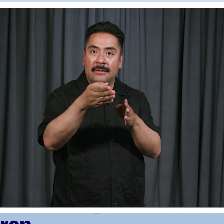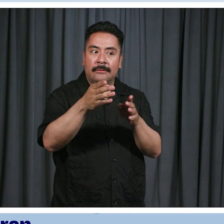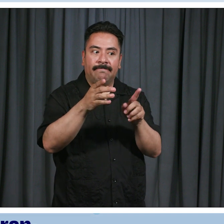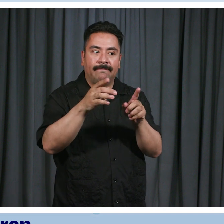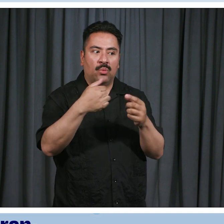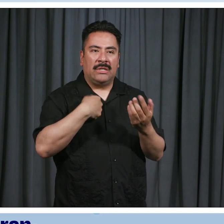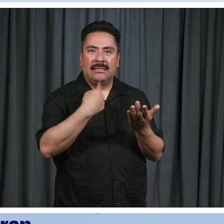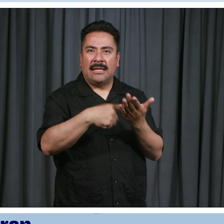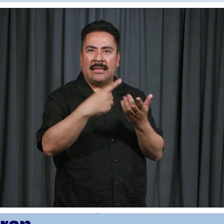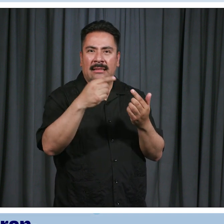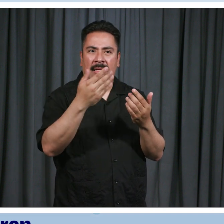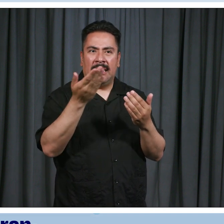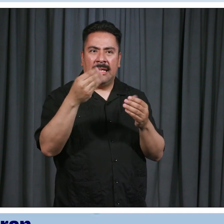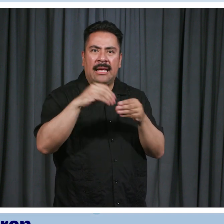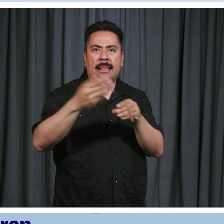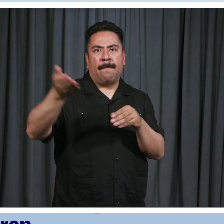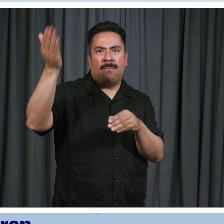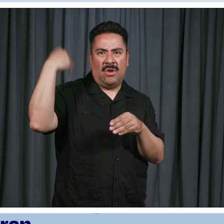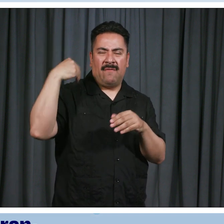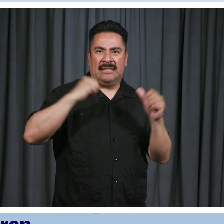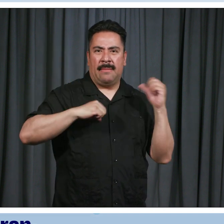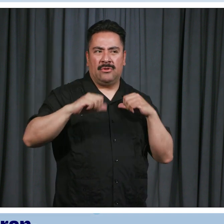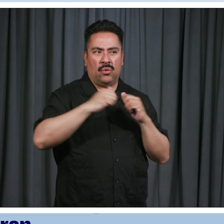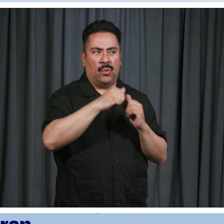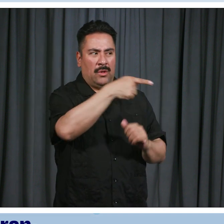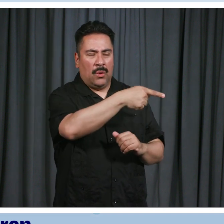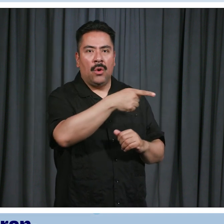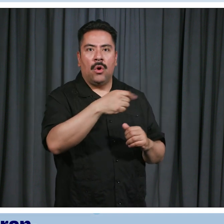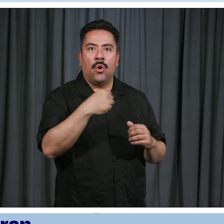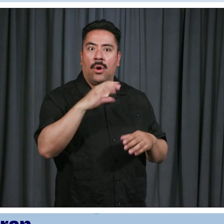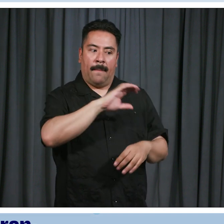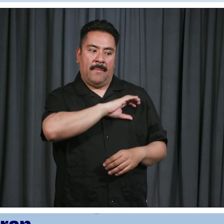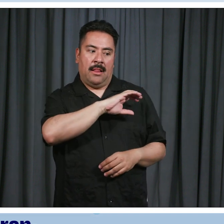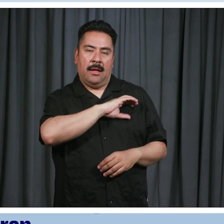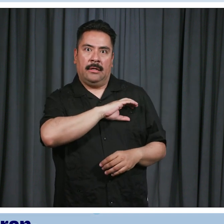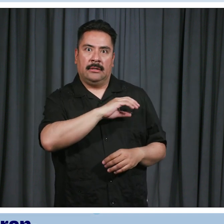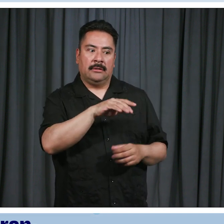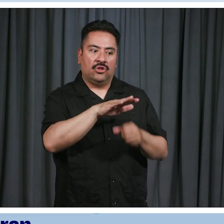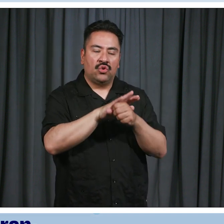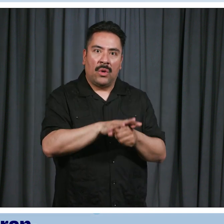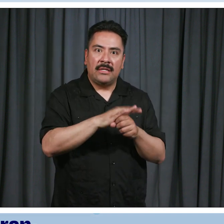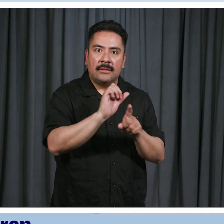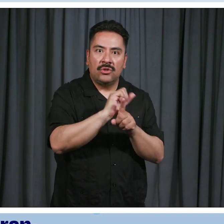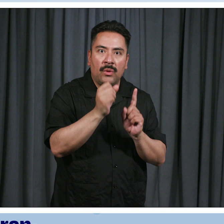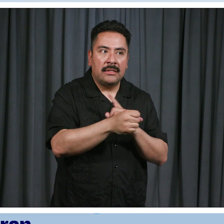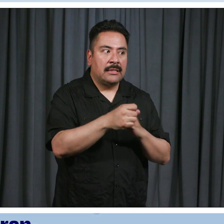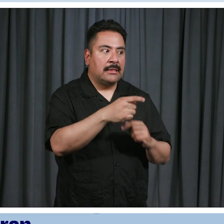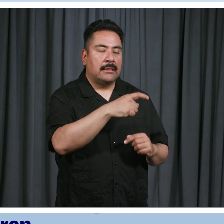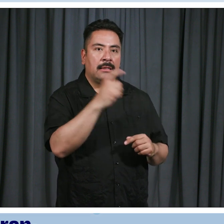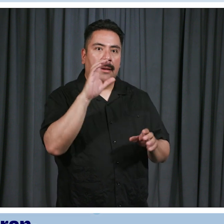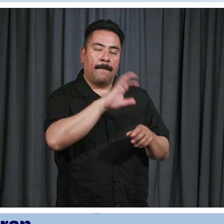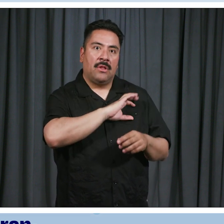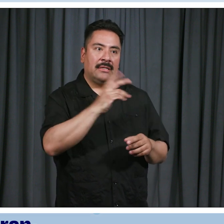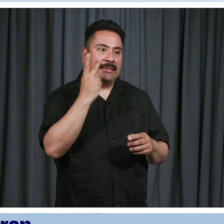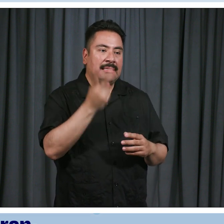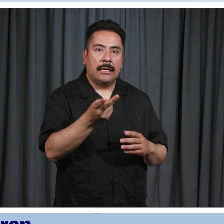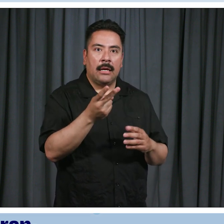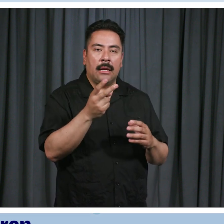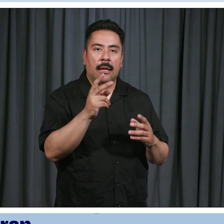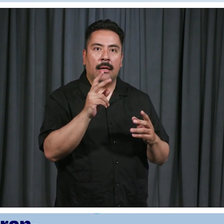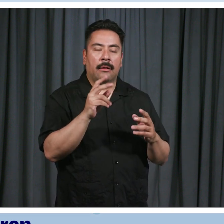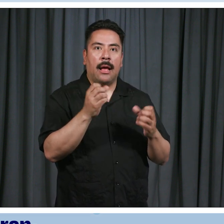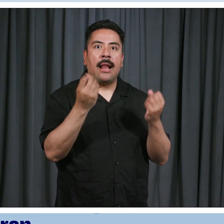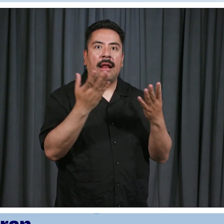they're facing very, very stressful situations. They're seeing people often at their worst or in crisis. And